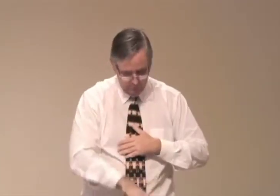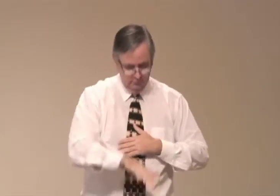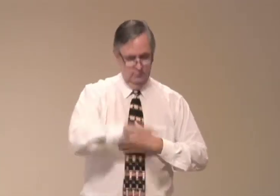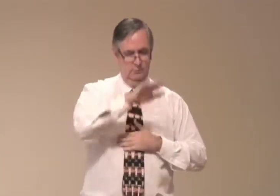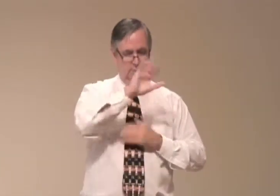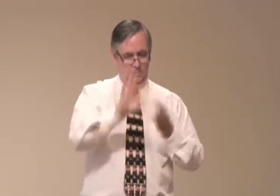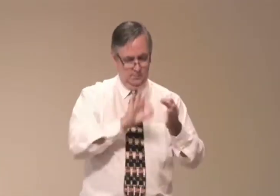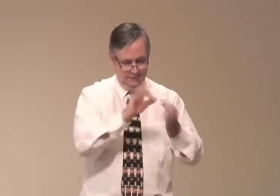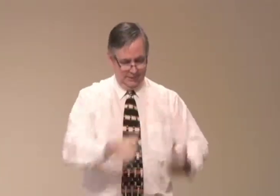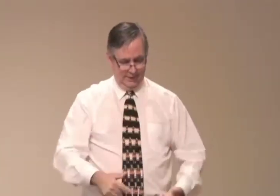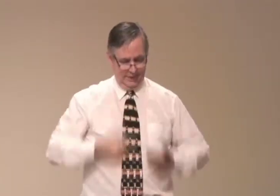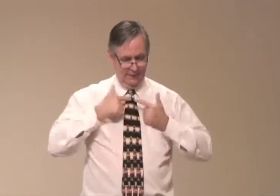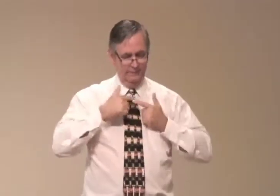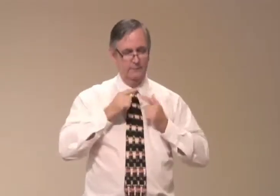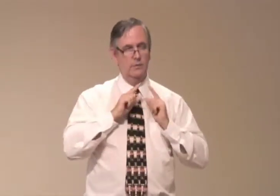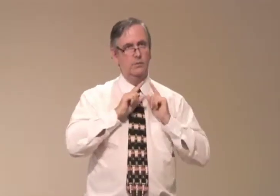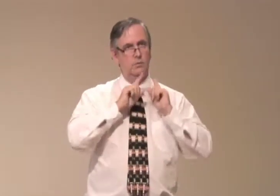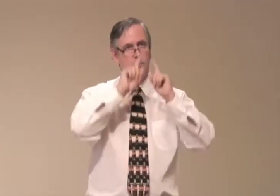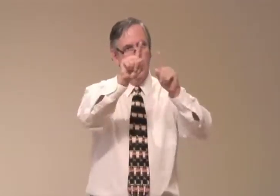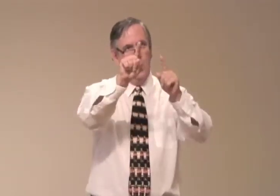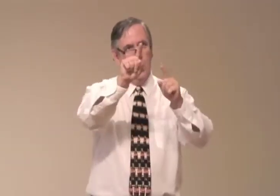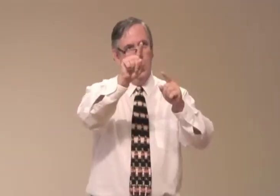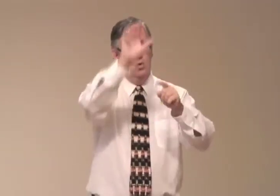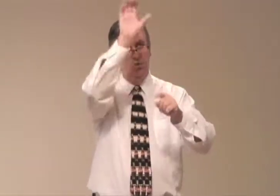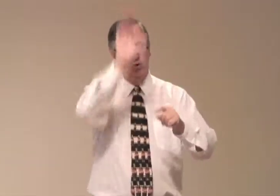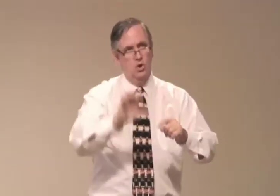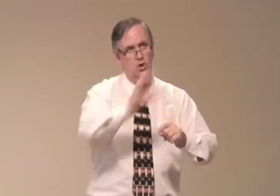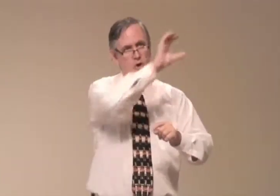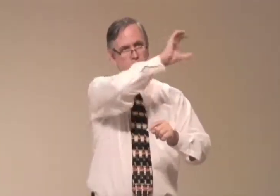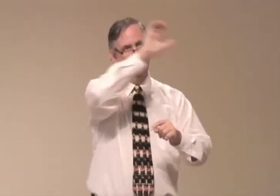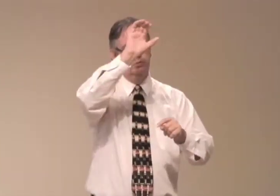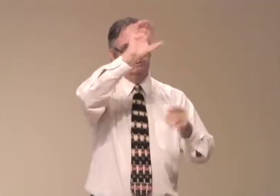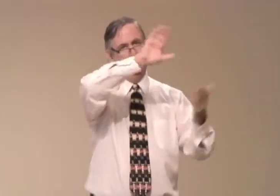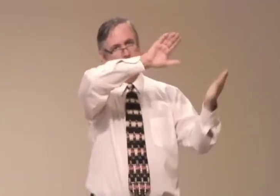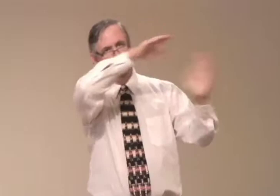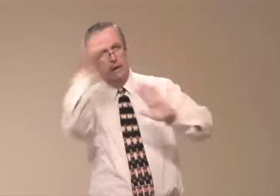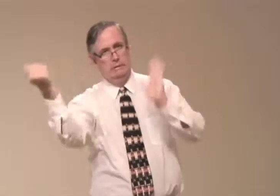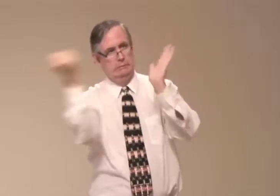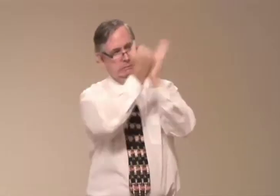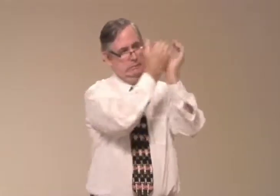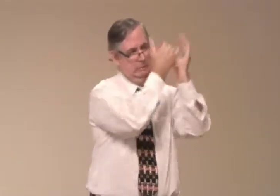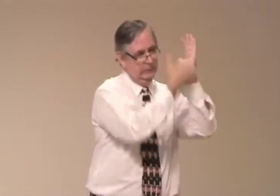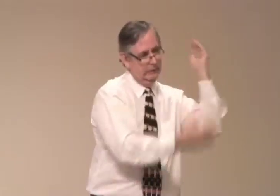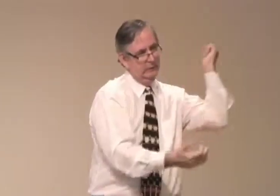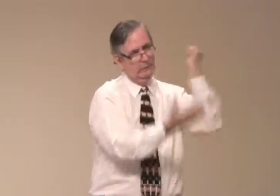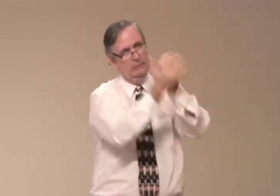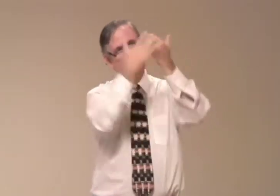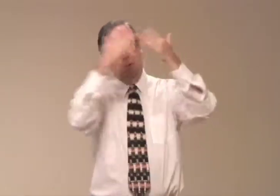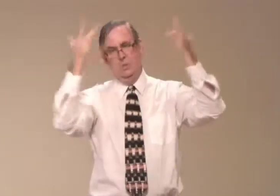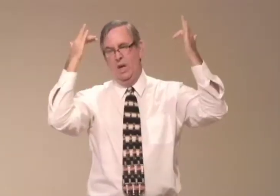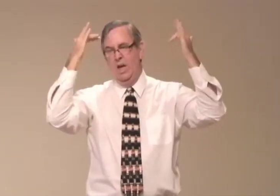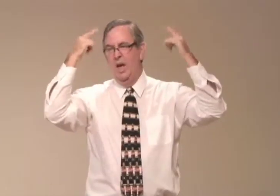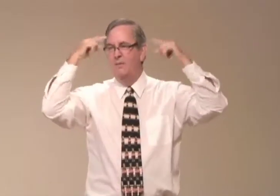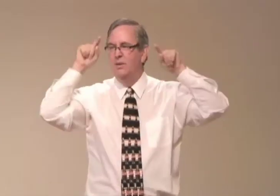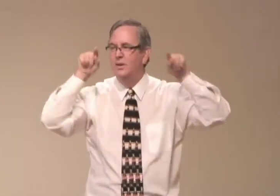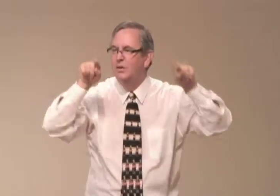was born grew up on this earth lived a perfect life and then went and died on the cross he was